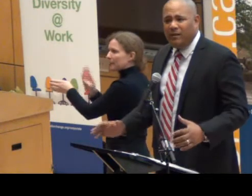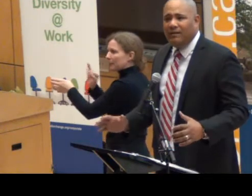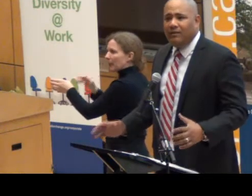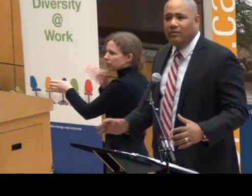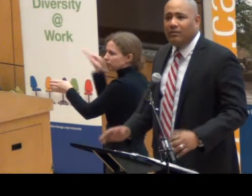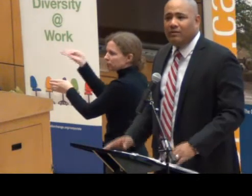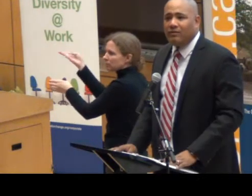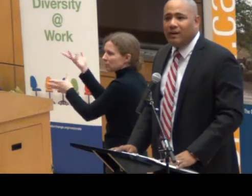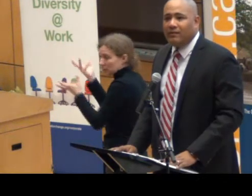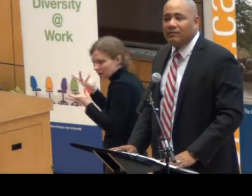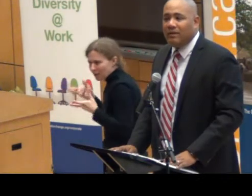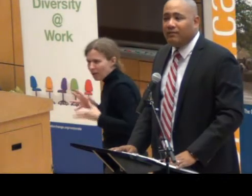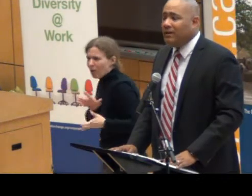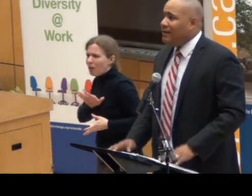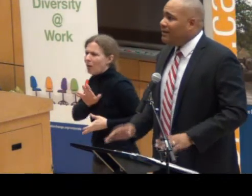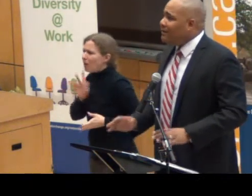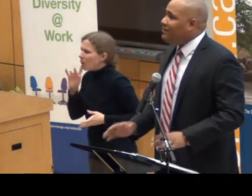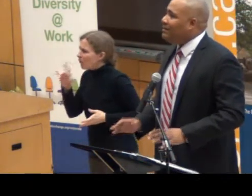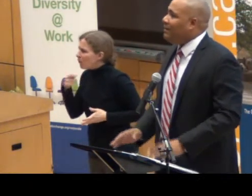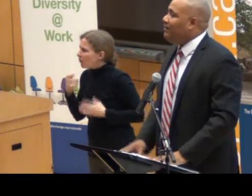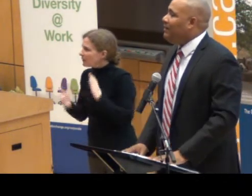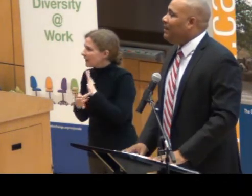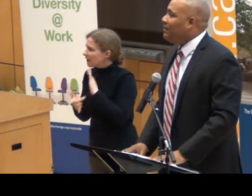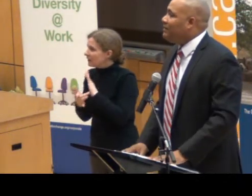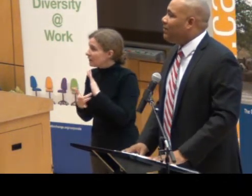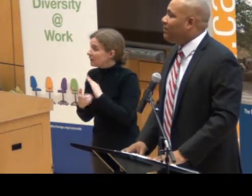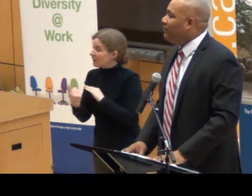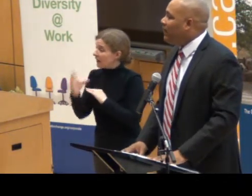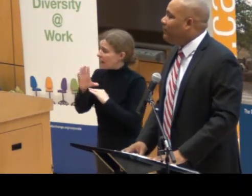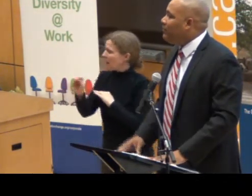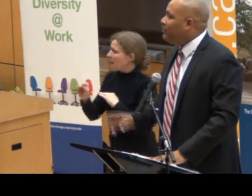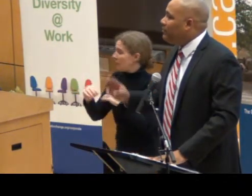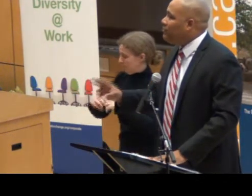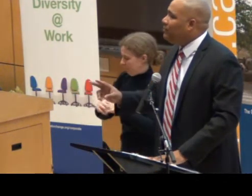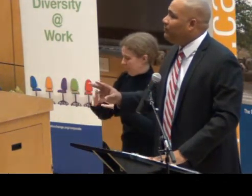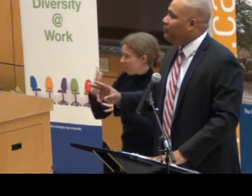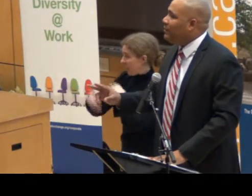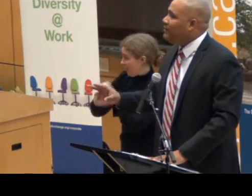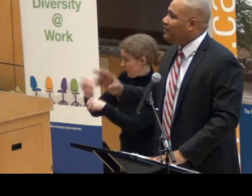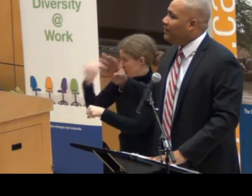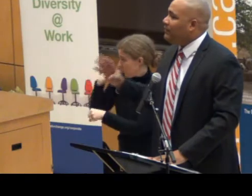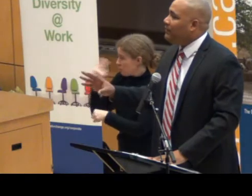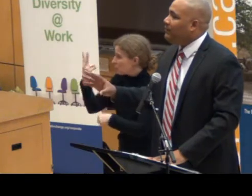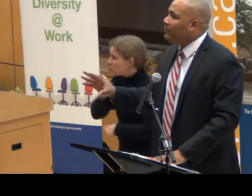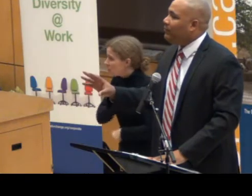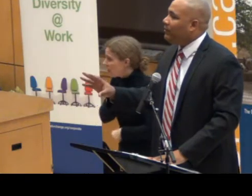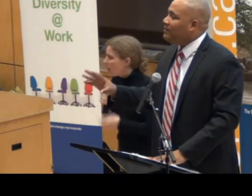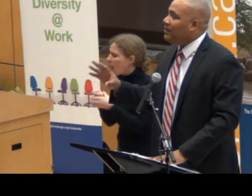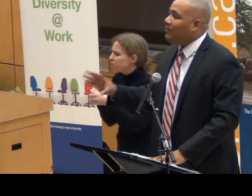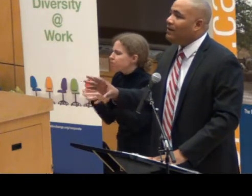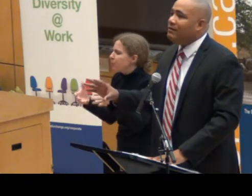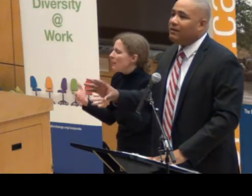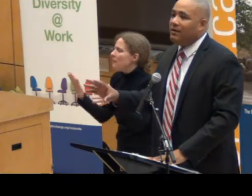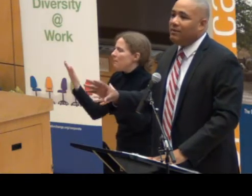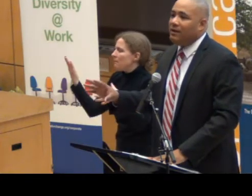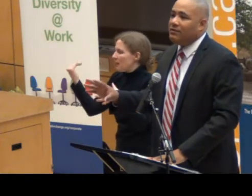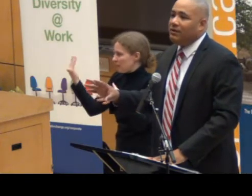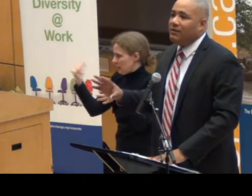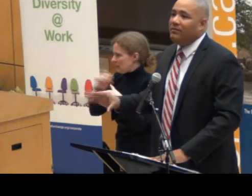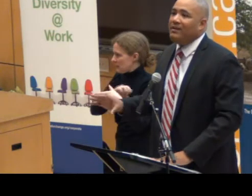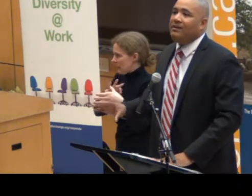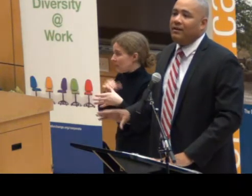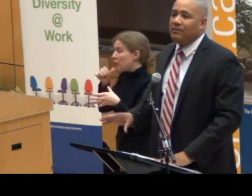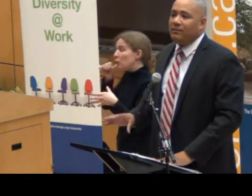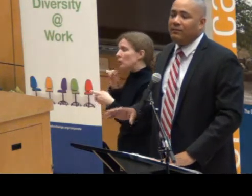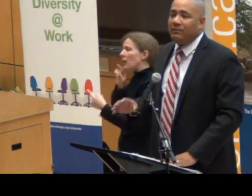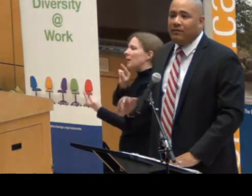account. Like, really cool interactive stuff. This is a company that started 5 years ago with two employees. Now they have 50 employees, and I went into the company yesterday